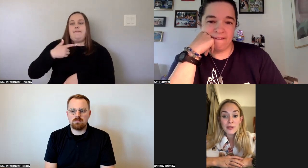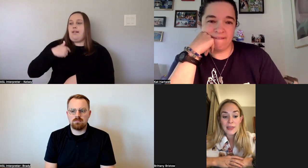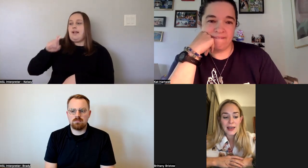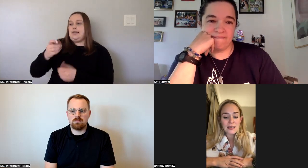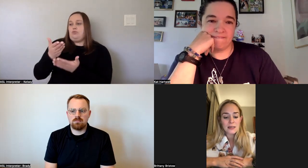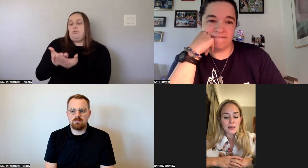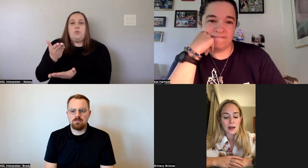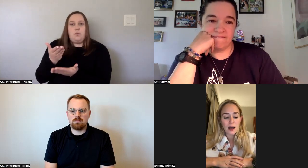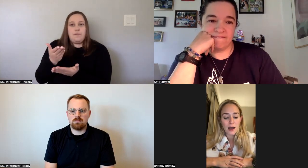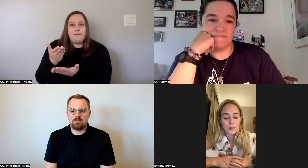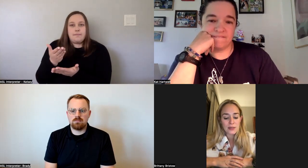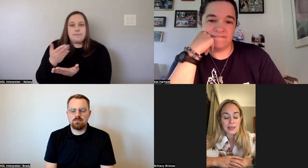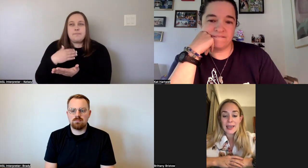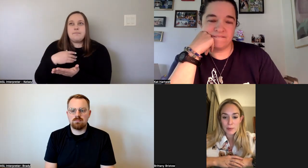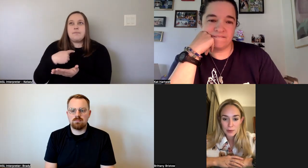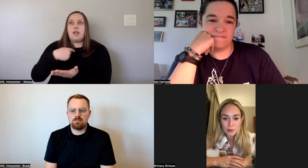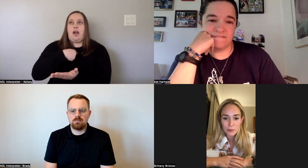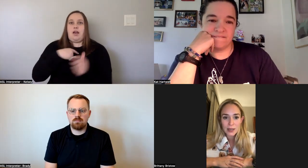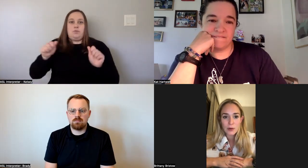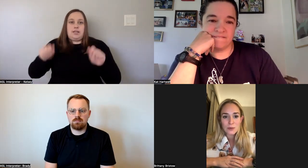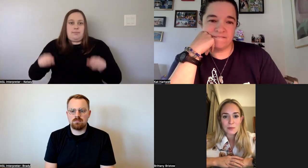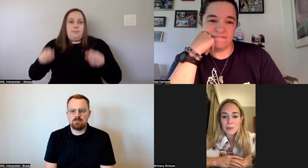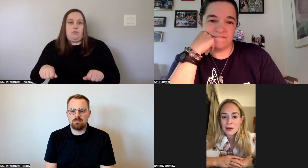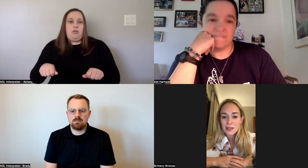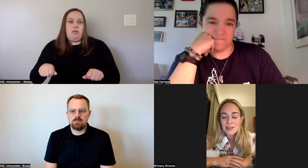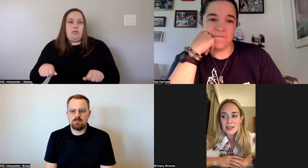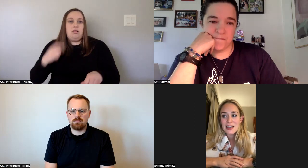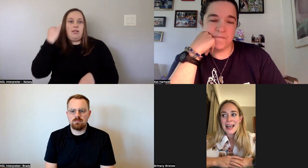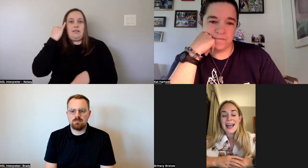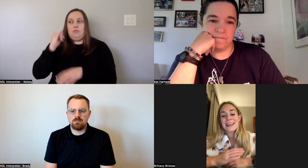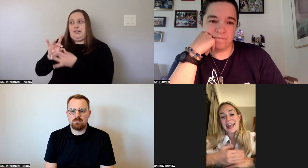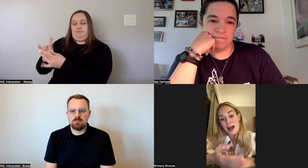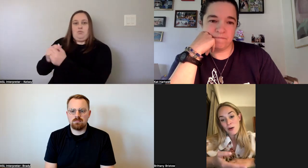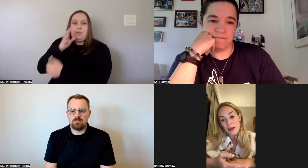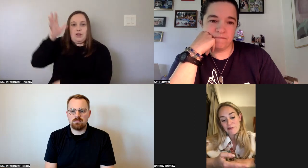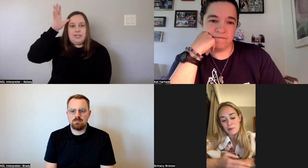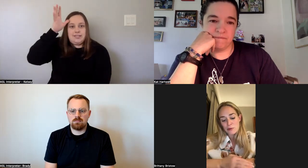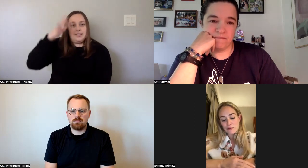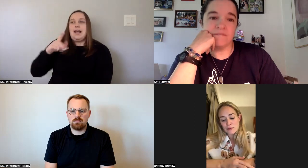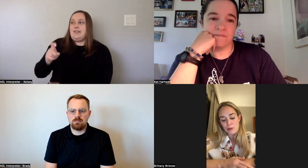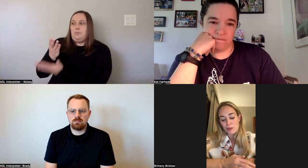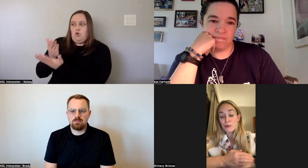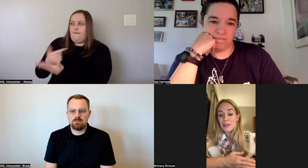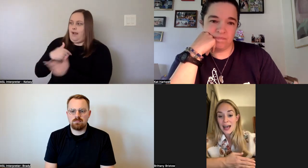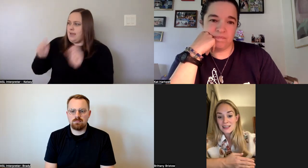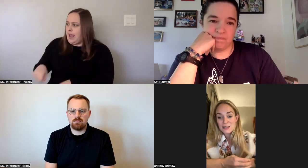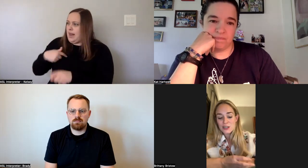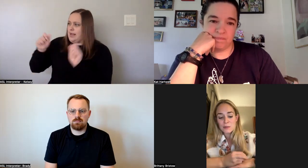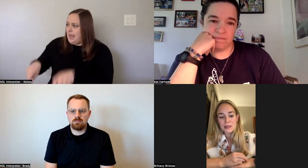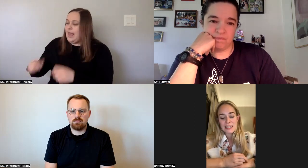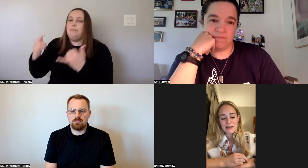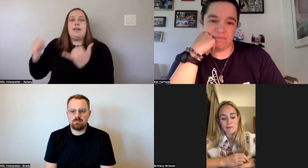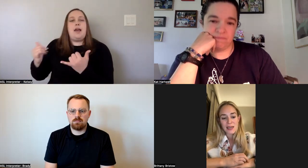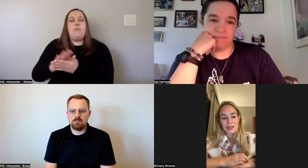prove that I was capable when I worked with my parents. And now I've moved through that